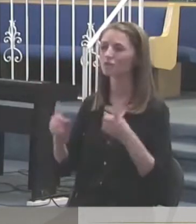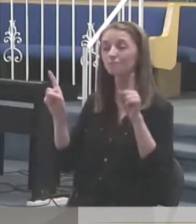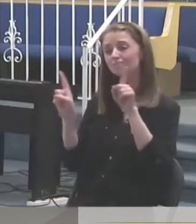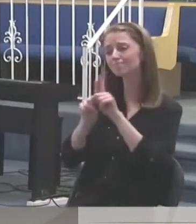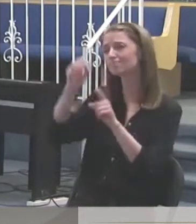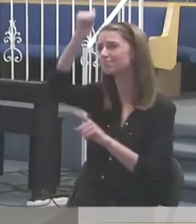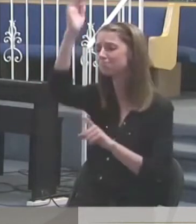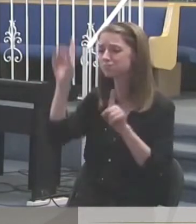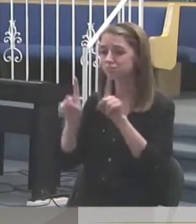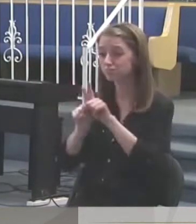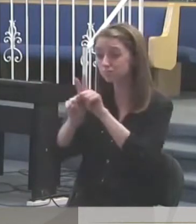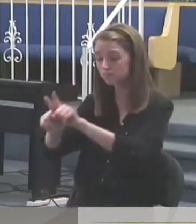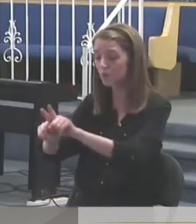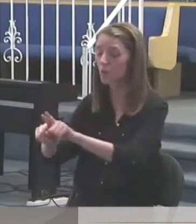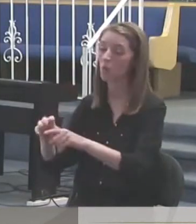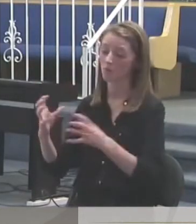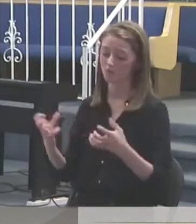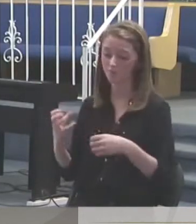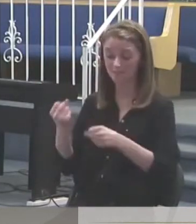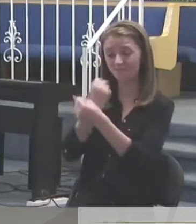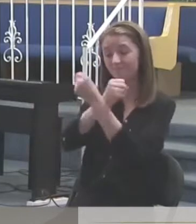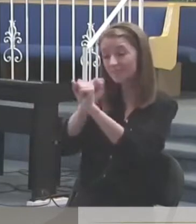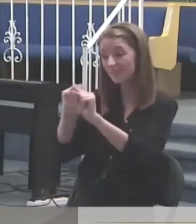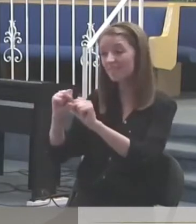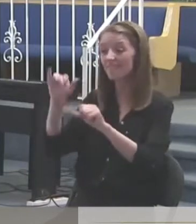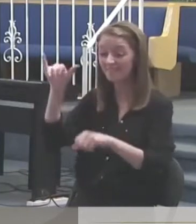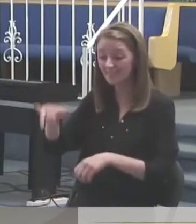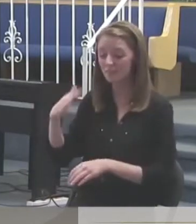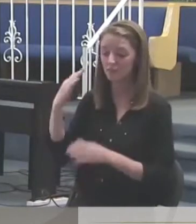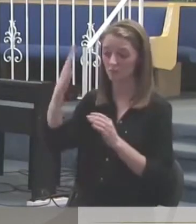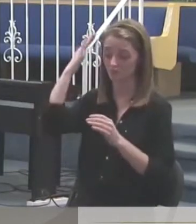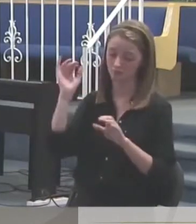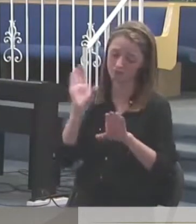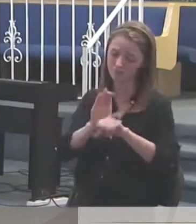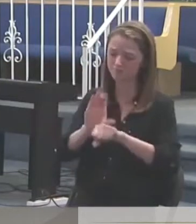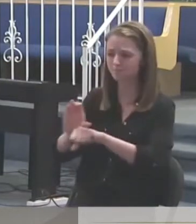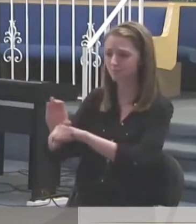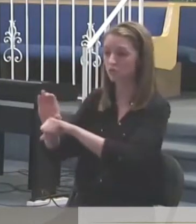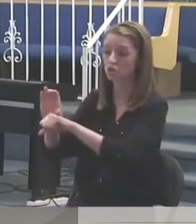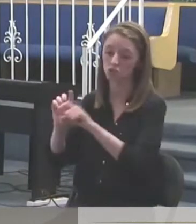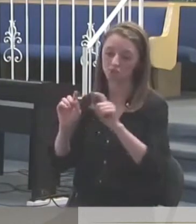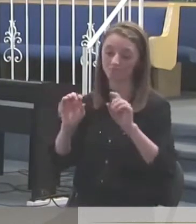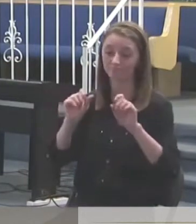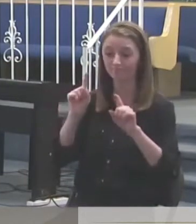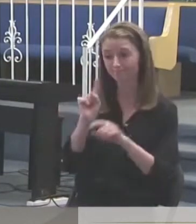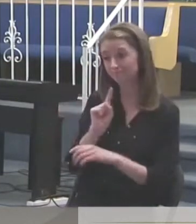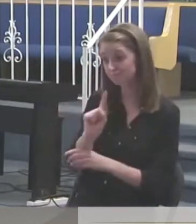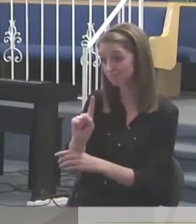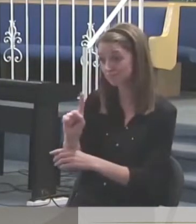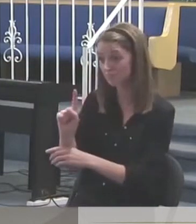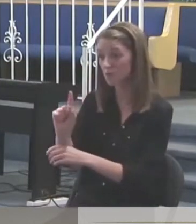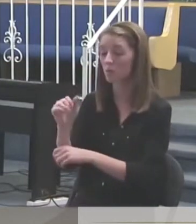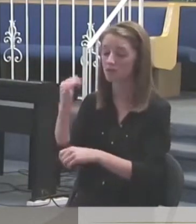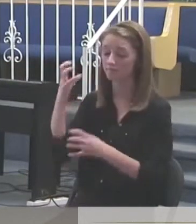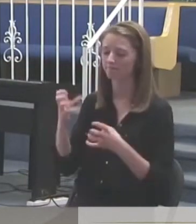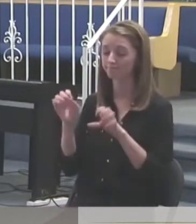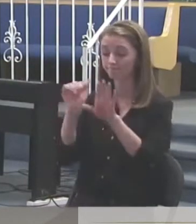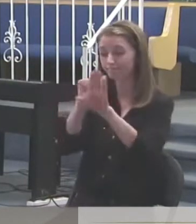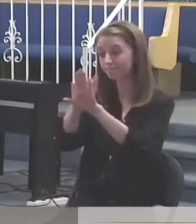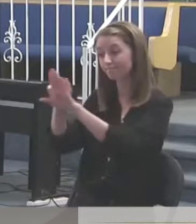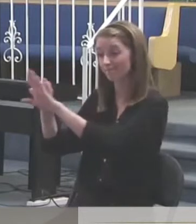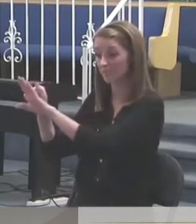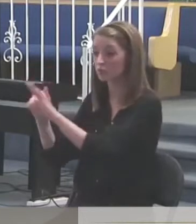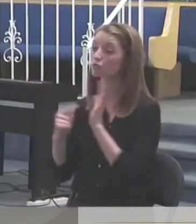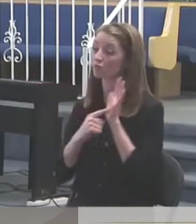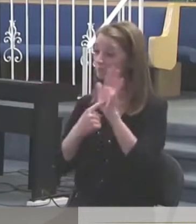want to be saved. That's why I go to church. Hallelujah. But I don't understand everything I need to know. Well, then knock. All right. Come on. All right. Let me